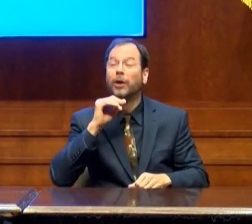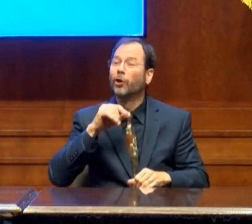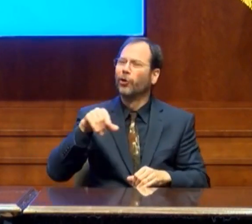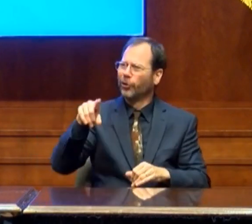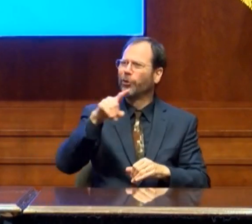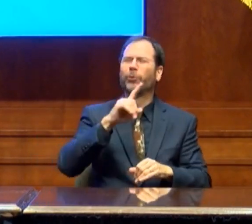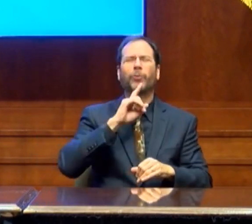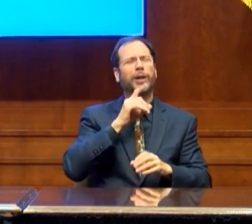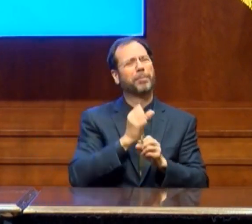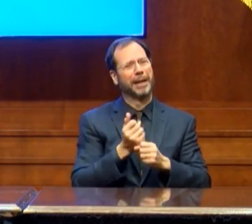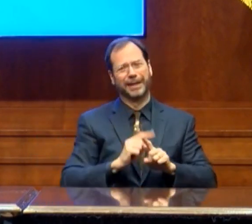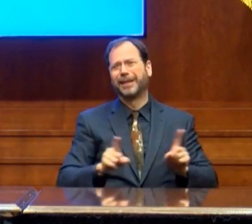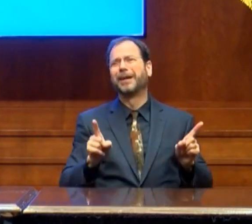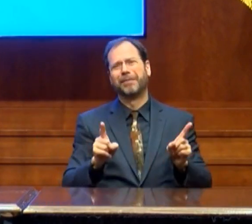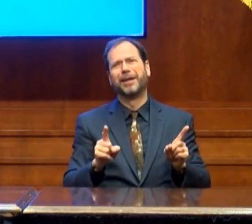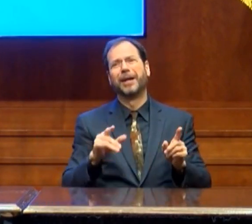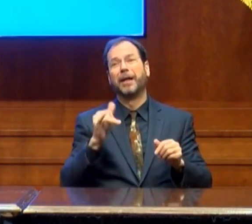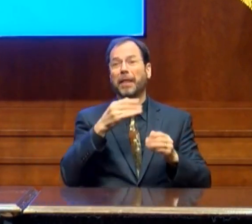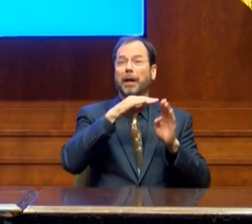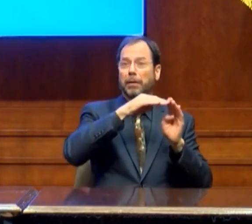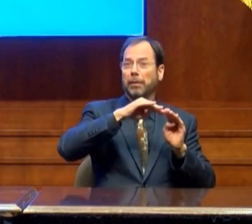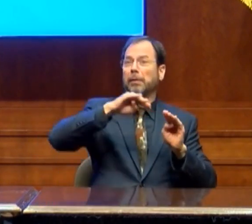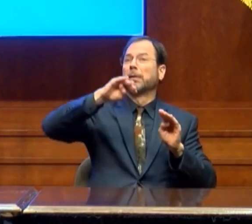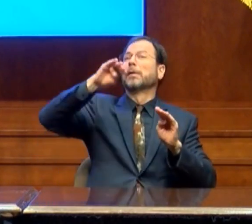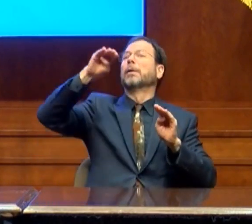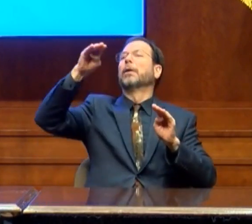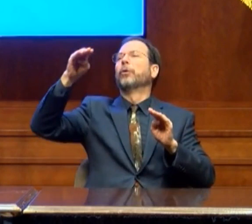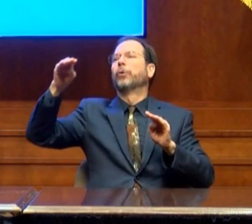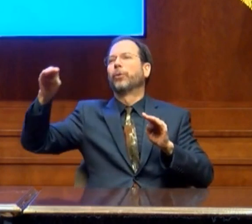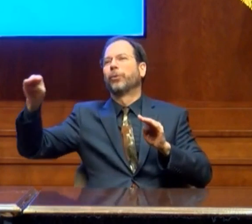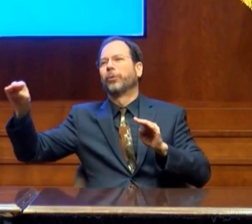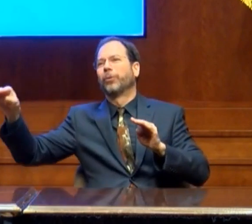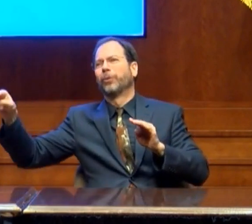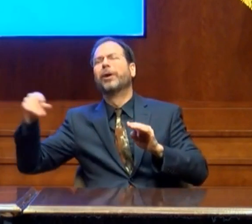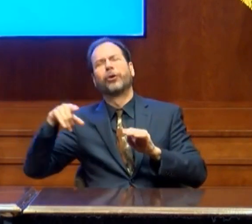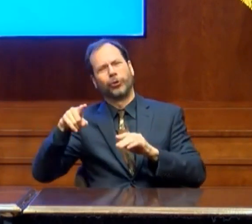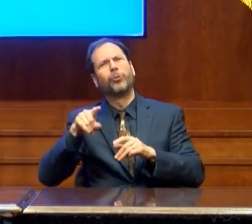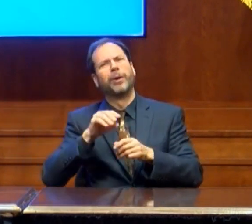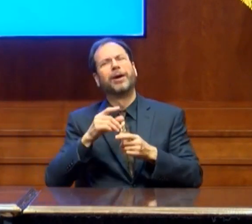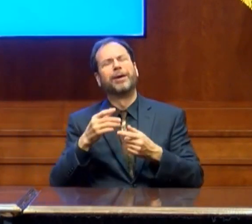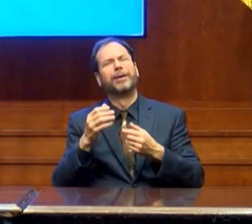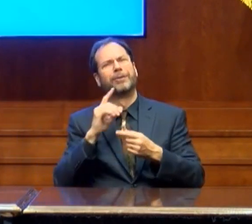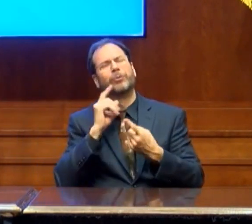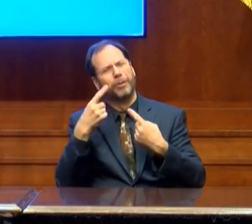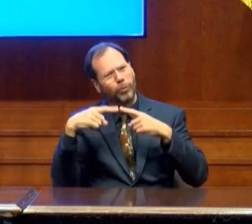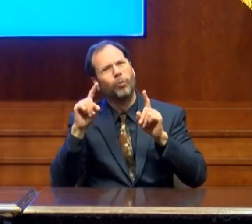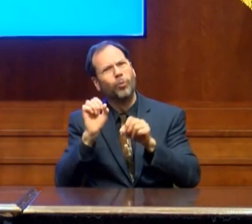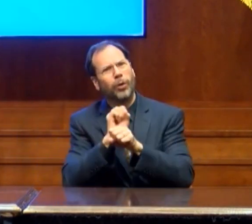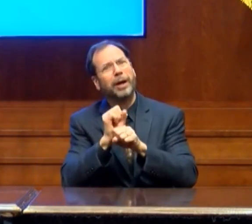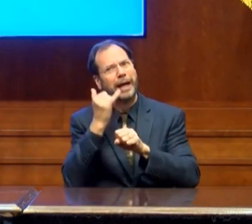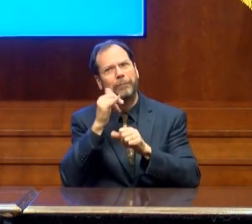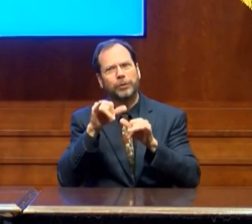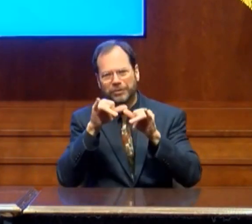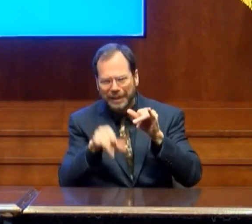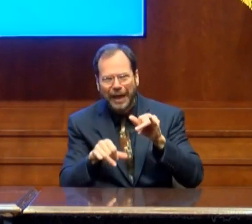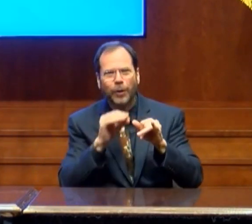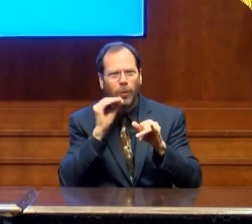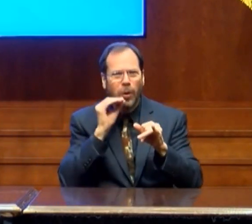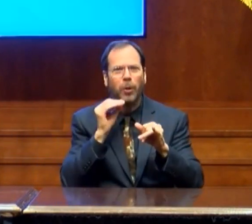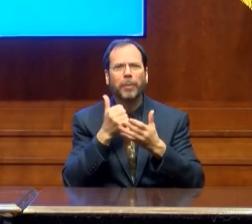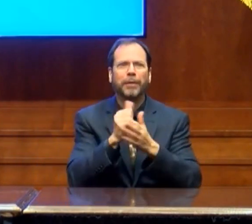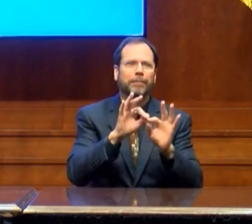that you are making a difference in bending the curve on that chart. You're making a difference in the lives of your family and your